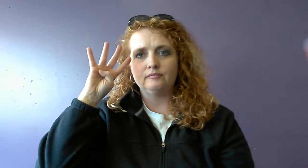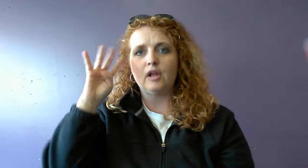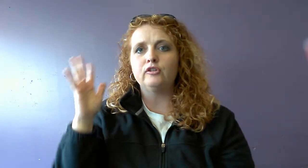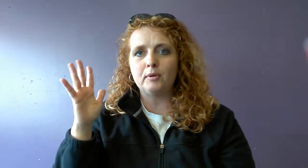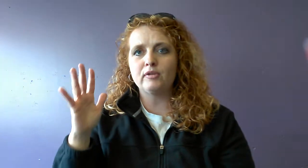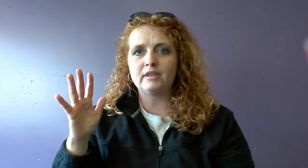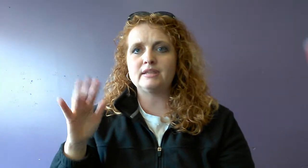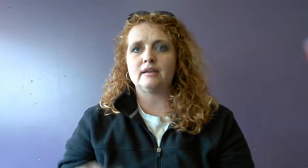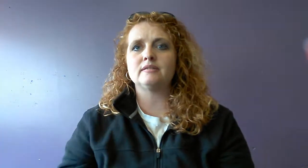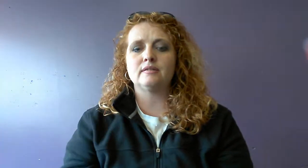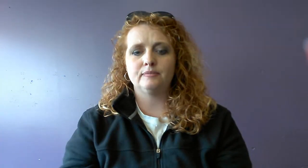I'll do both on the test.